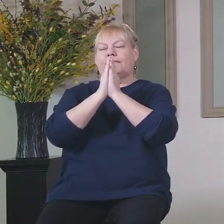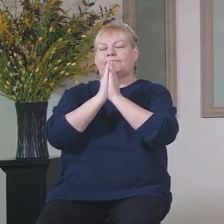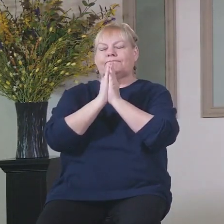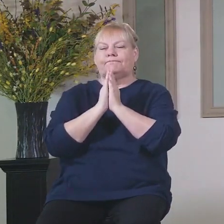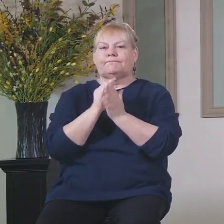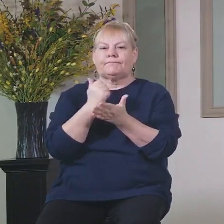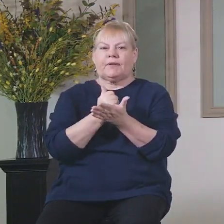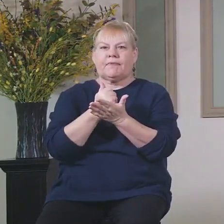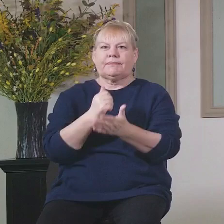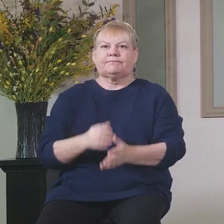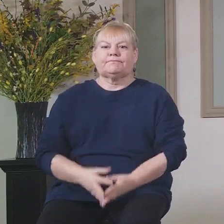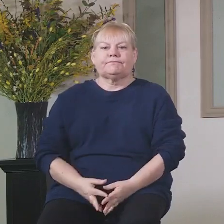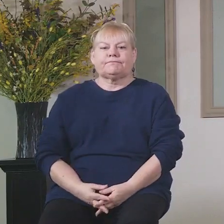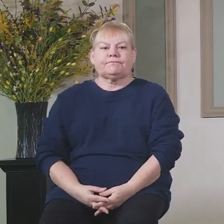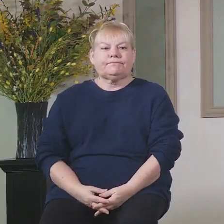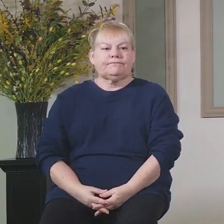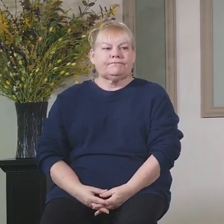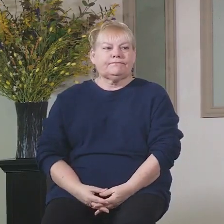Amen.